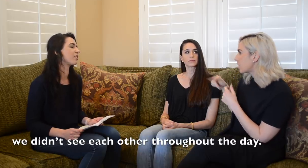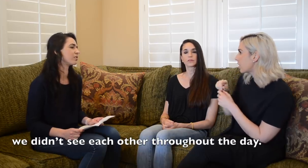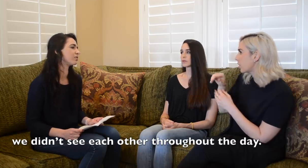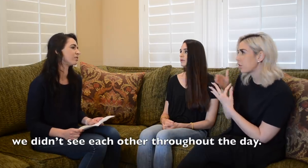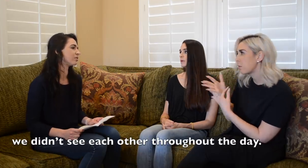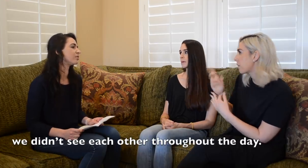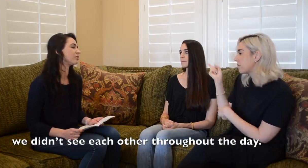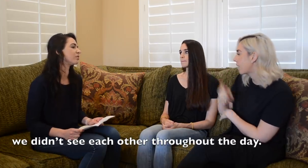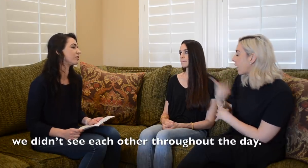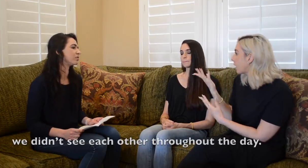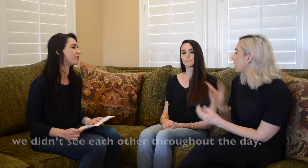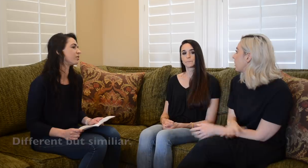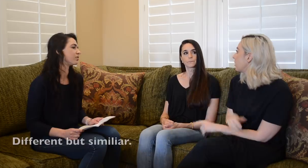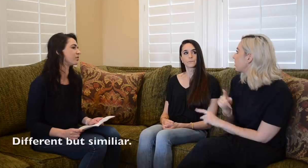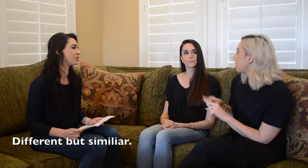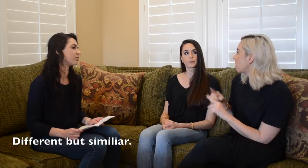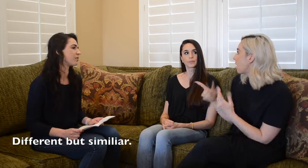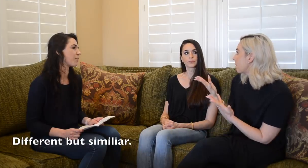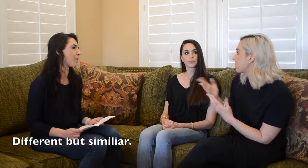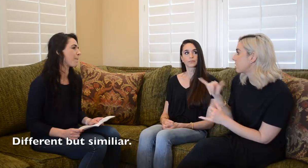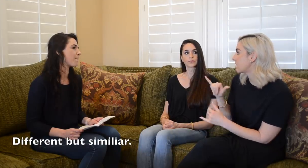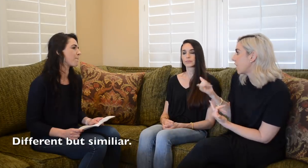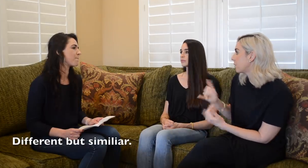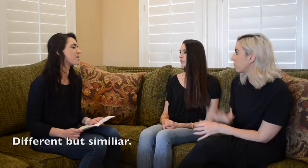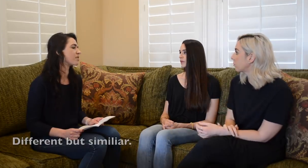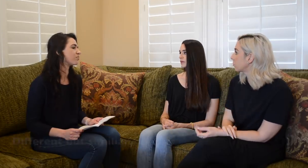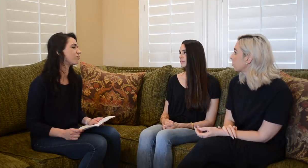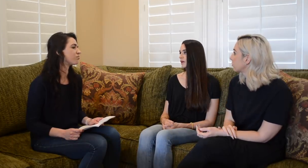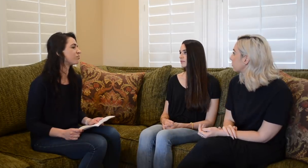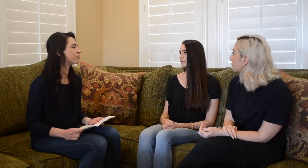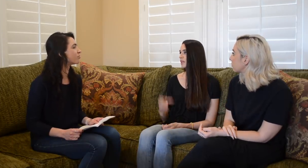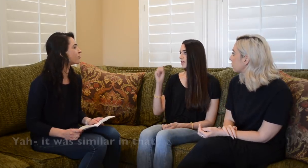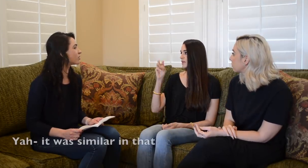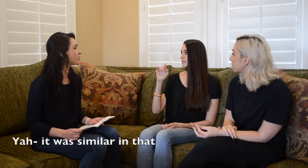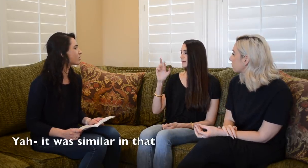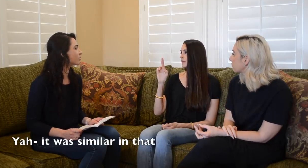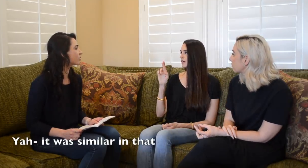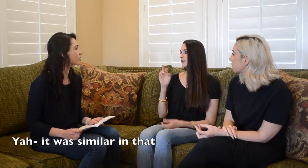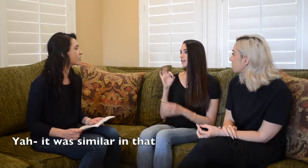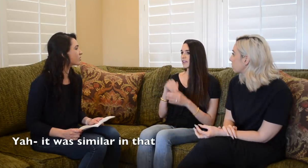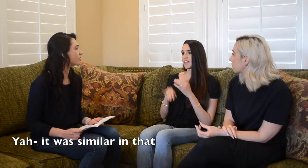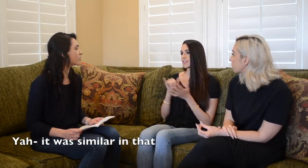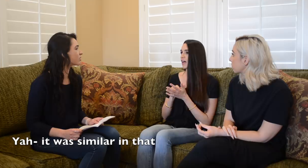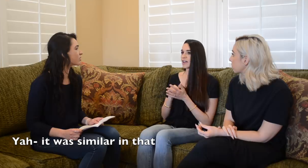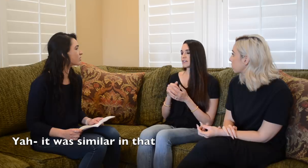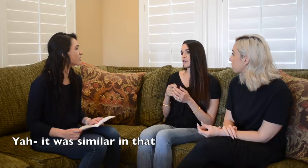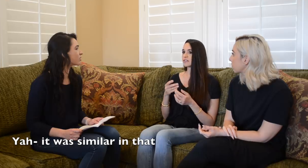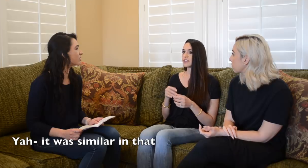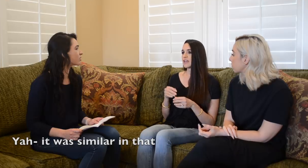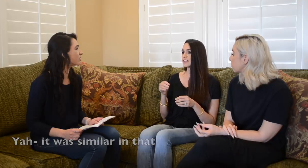other throughout the day. So, I mean, it was the same. Yeah. Similar in that, you know, it's